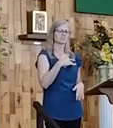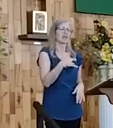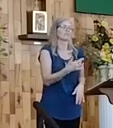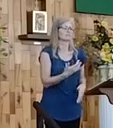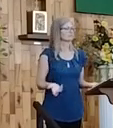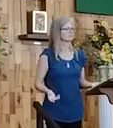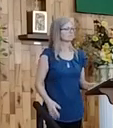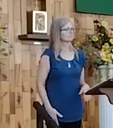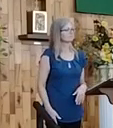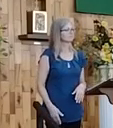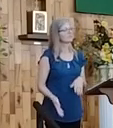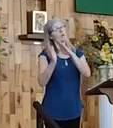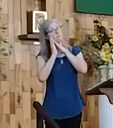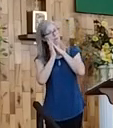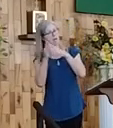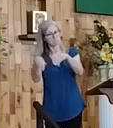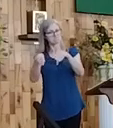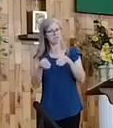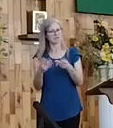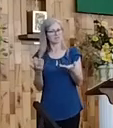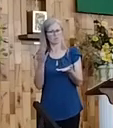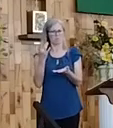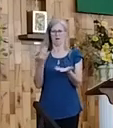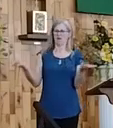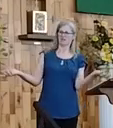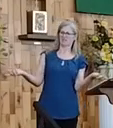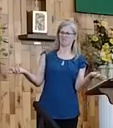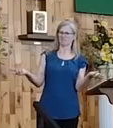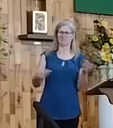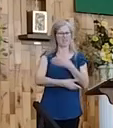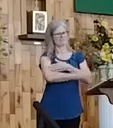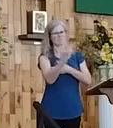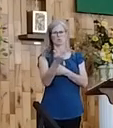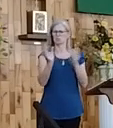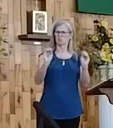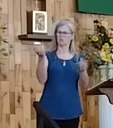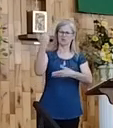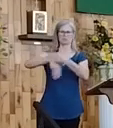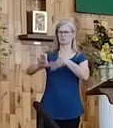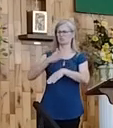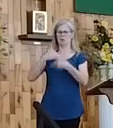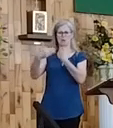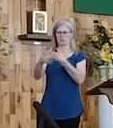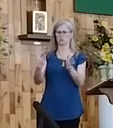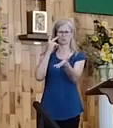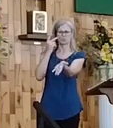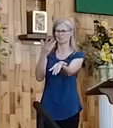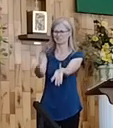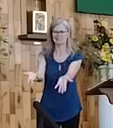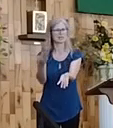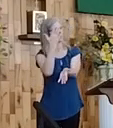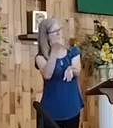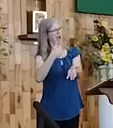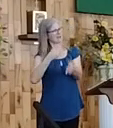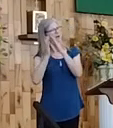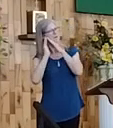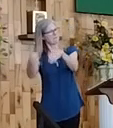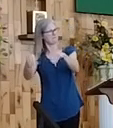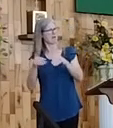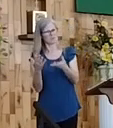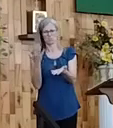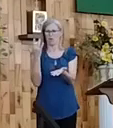my bed every morning? No one goes into my room. It's not a direct rule of life